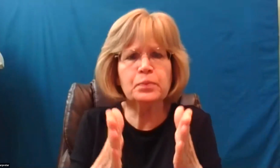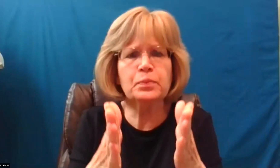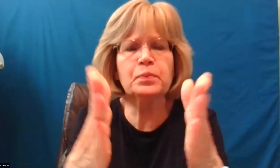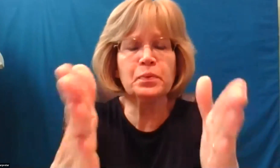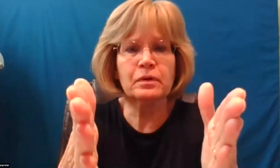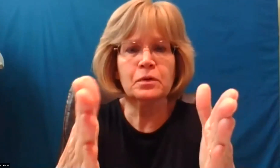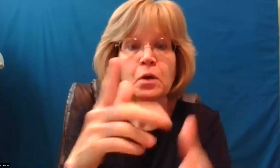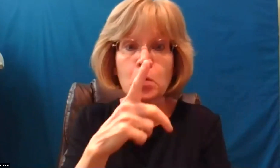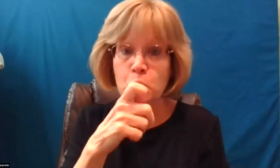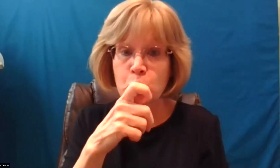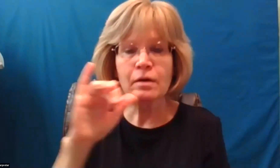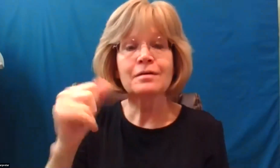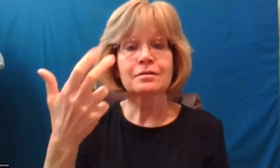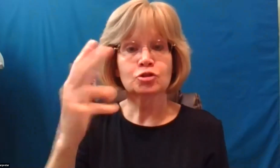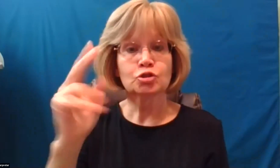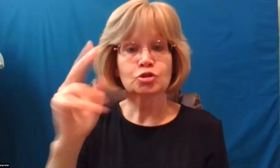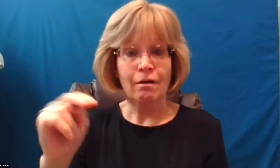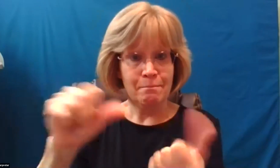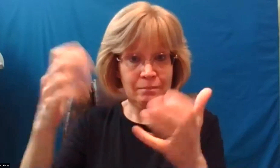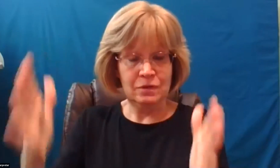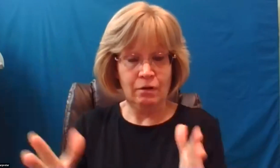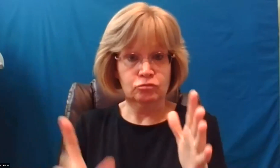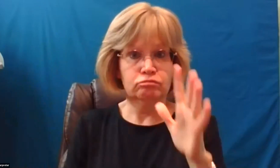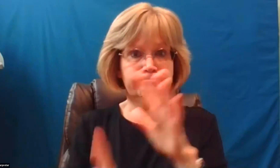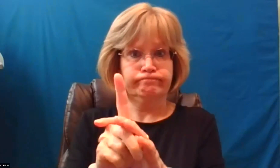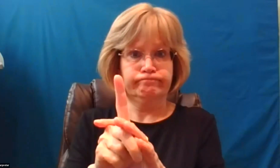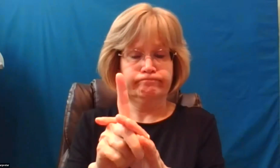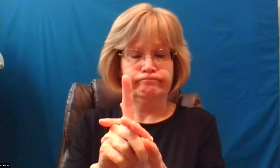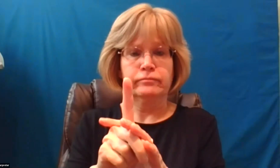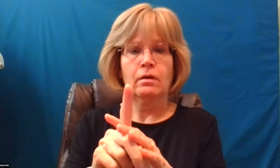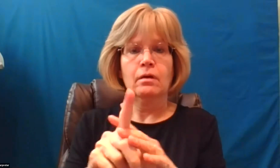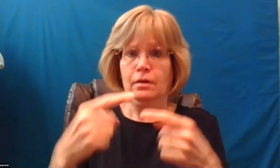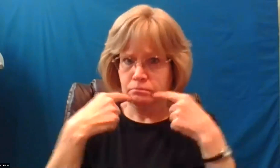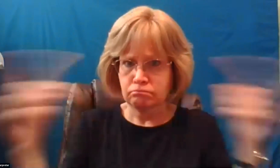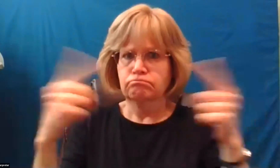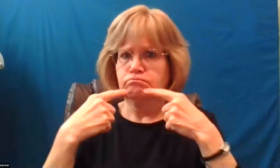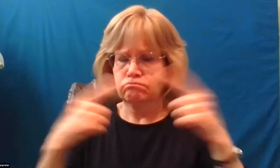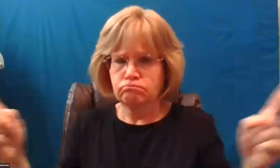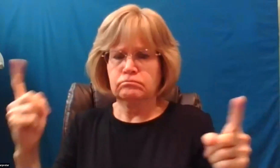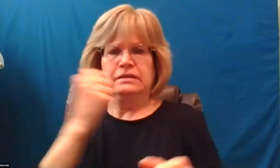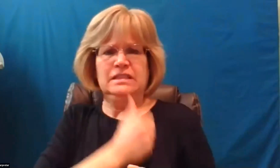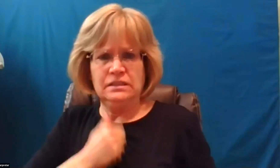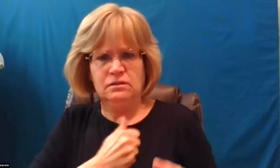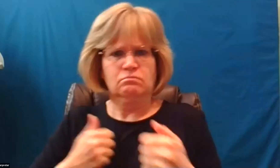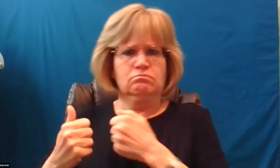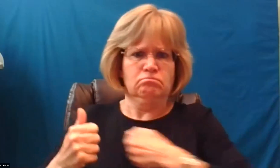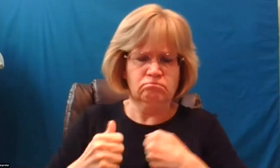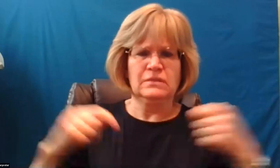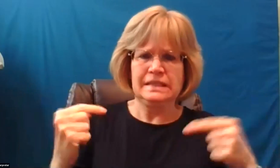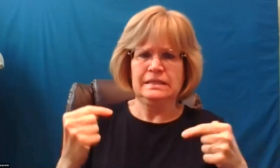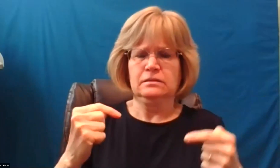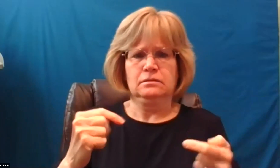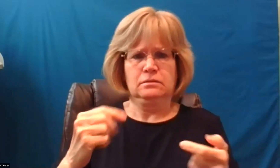John the Baptizer appeared in the wilderness, in the baptism of repentance for the forgiveness of sins. And people from the